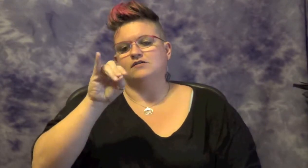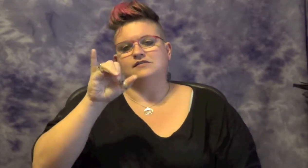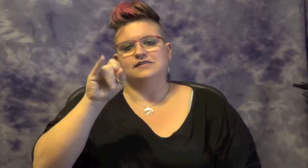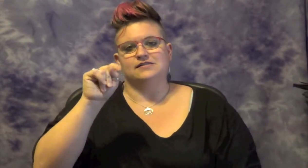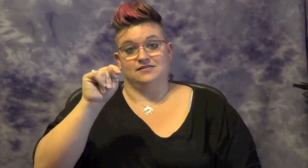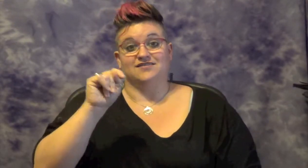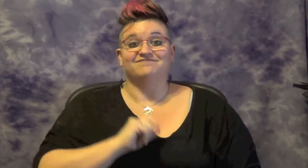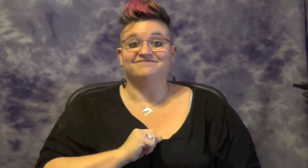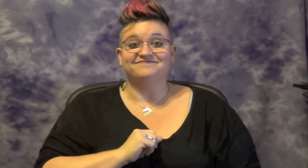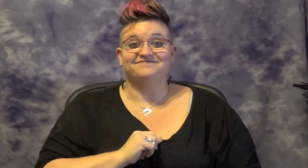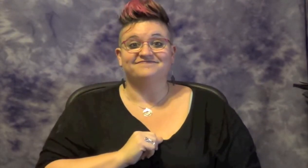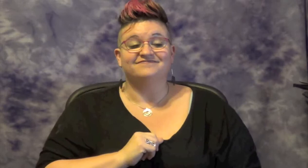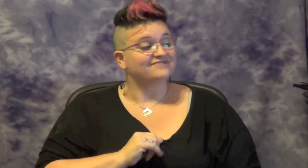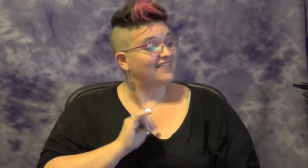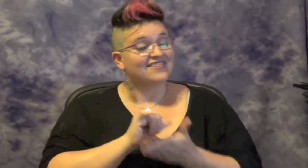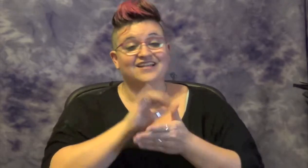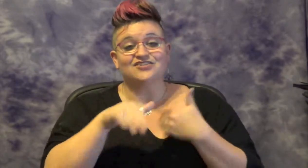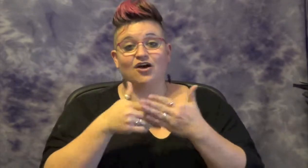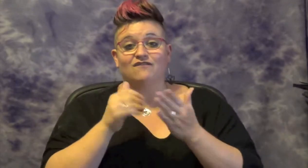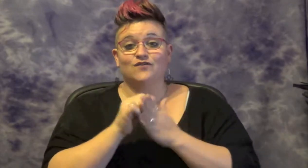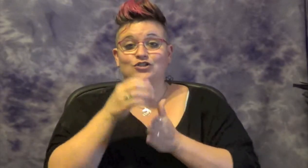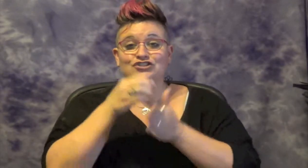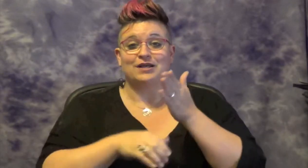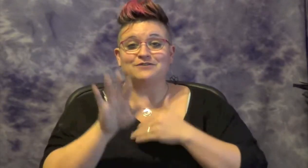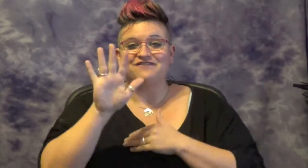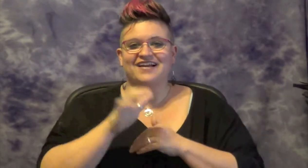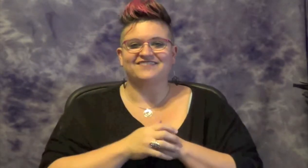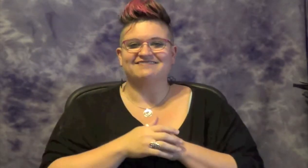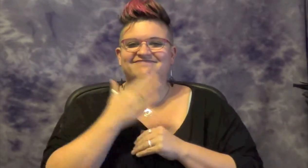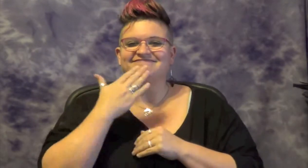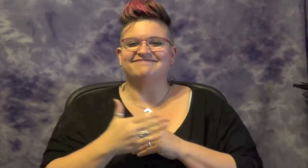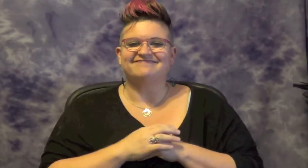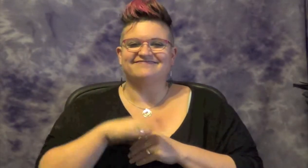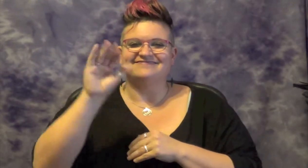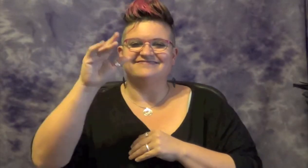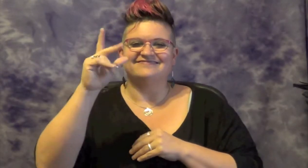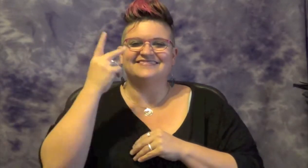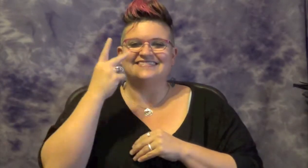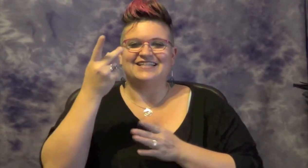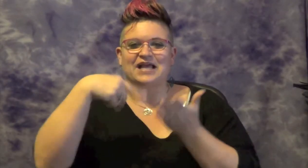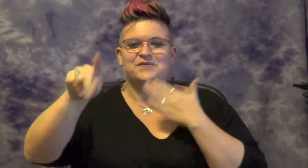and remember to avoid being an autist. That's all for chapter 5. Thank you.